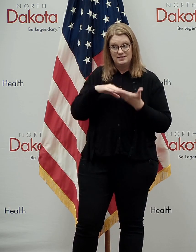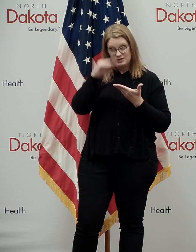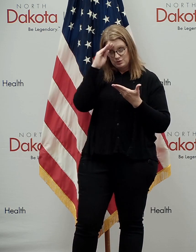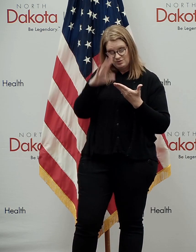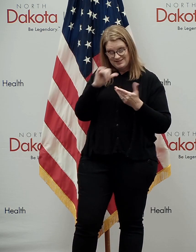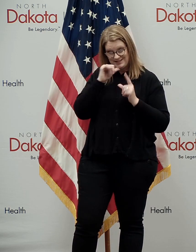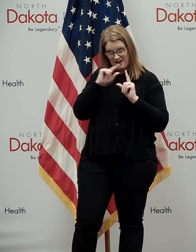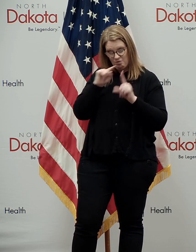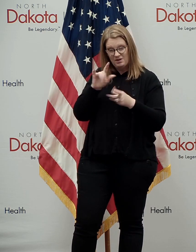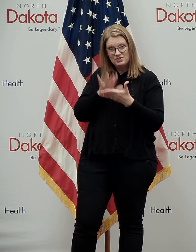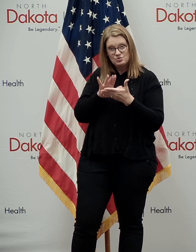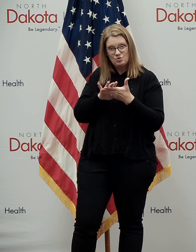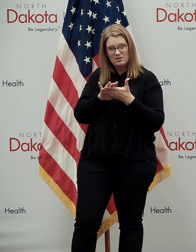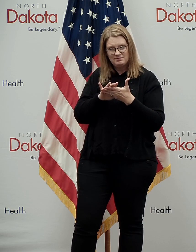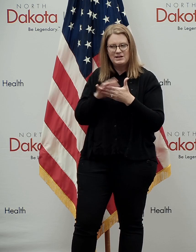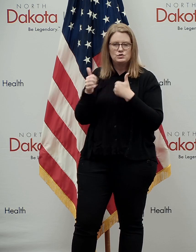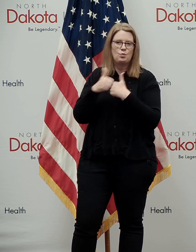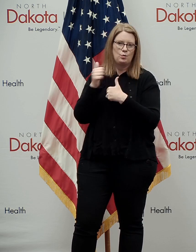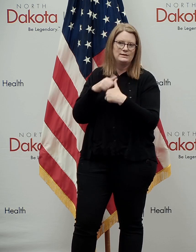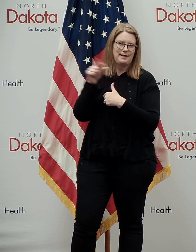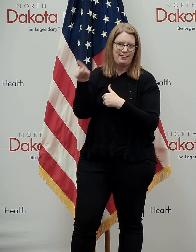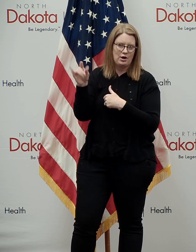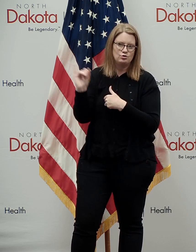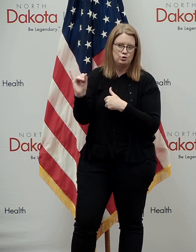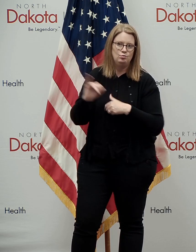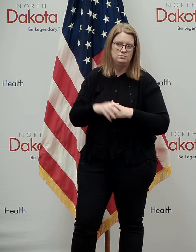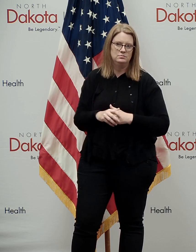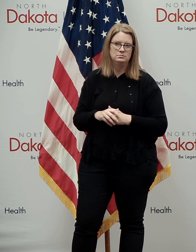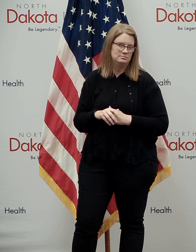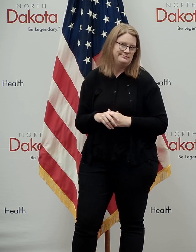to school, there's a risk to that.